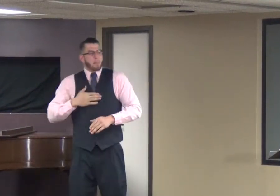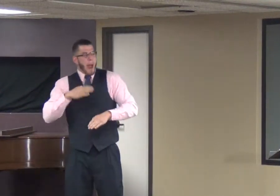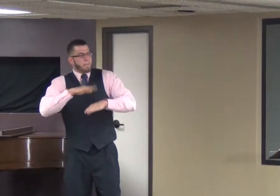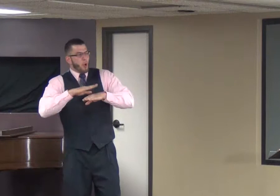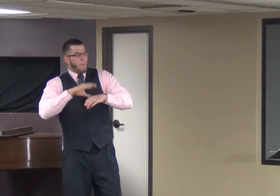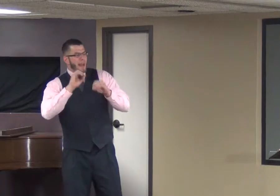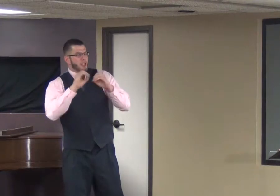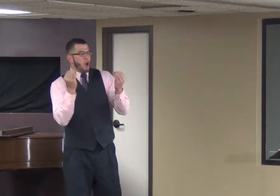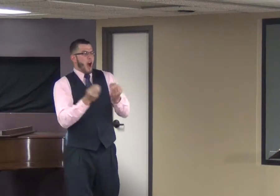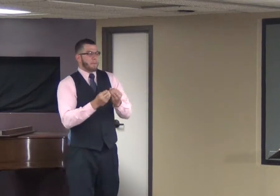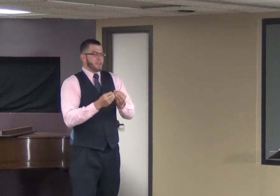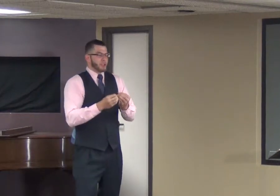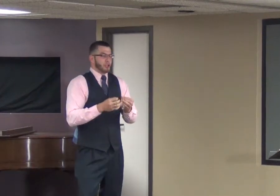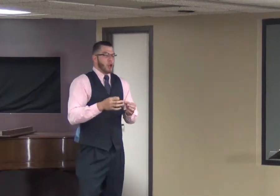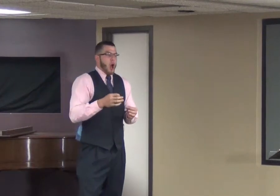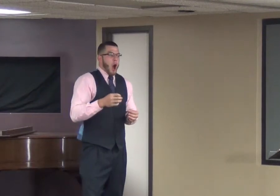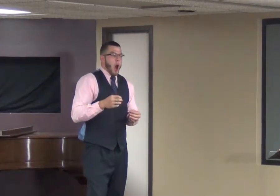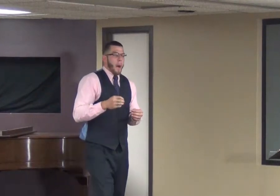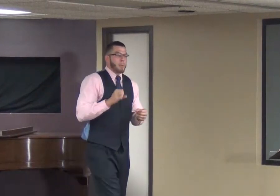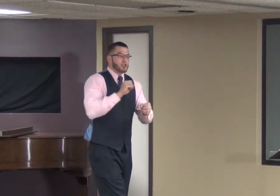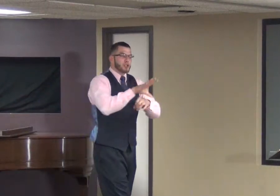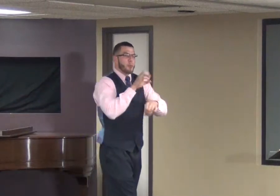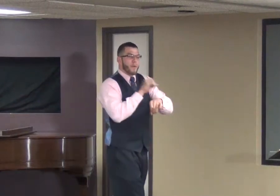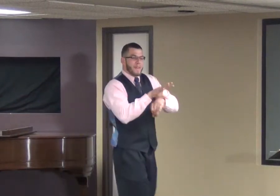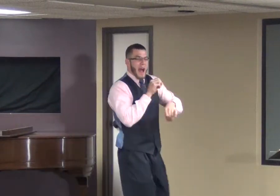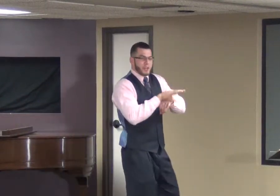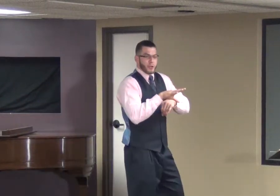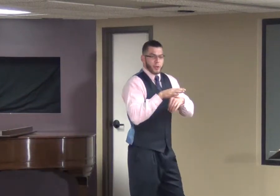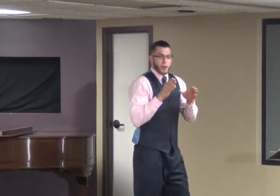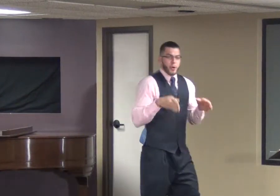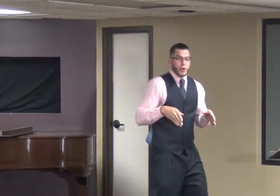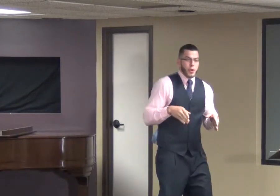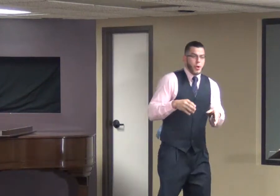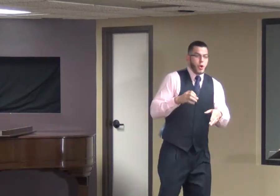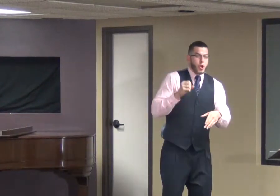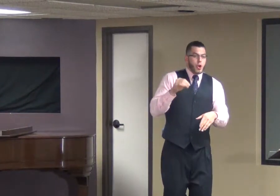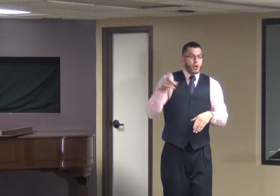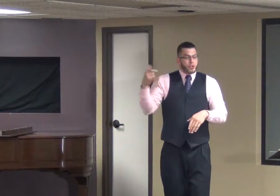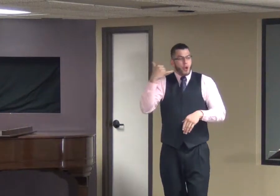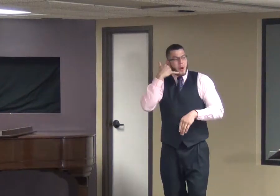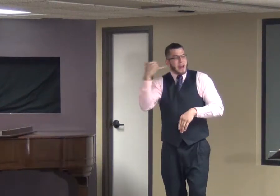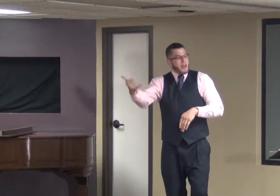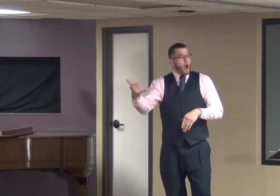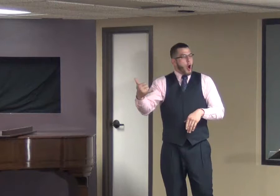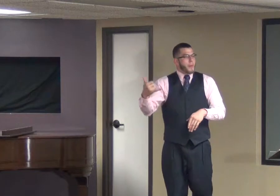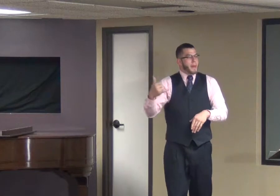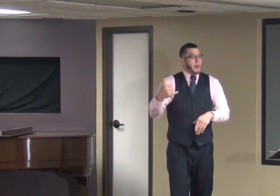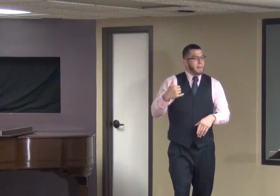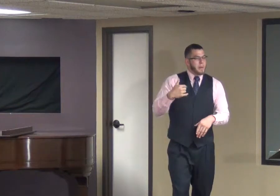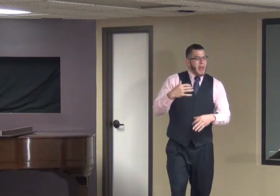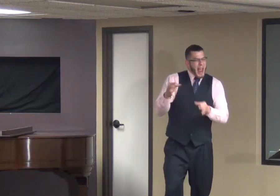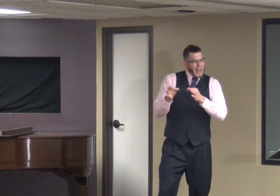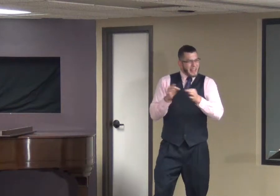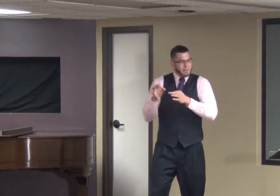my probation officer's supervisor. So he called him and